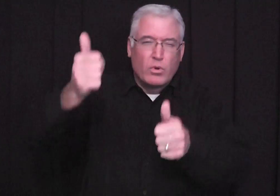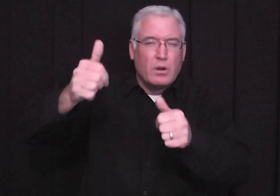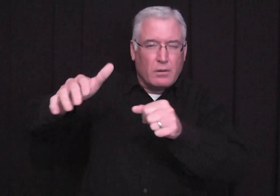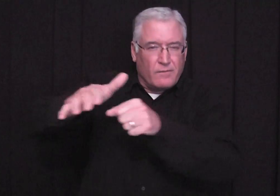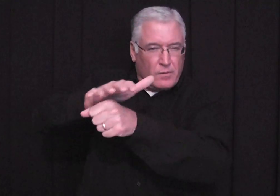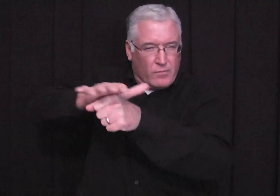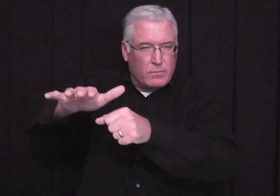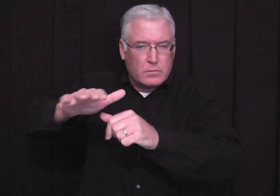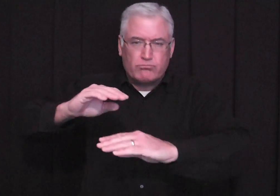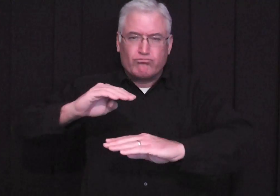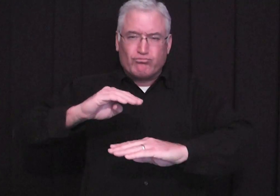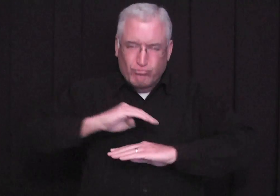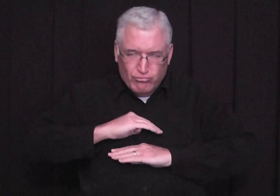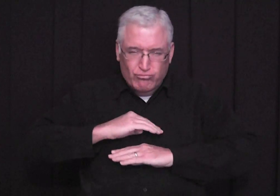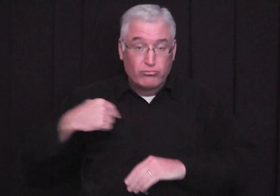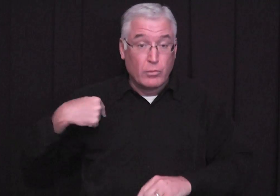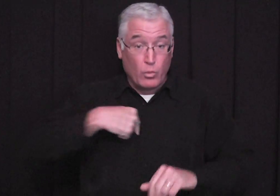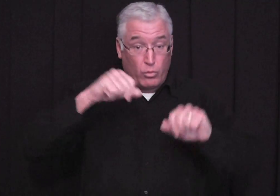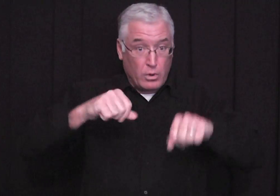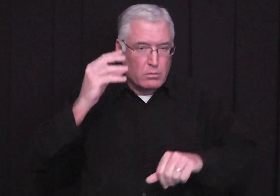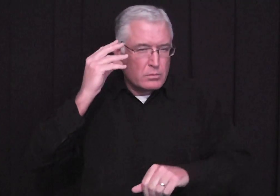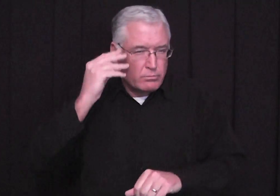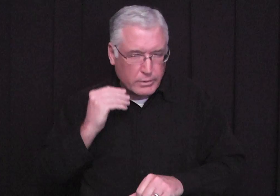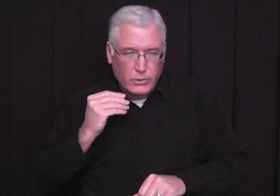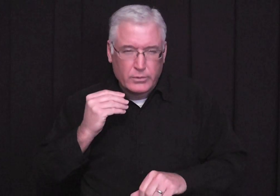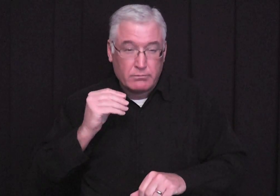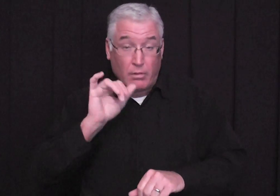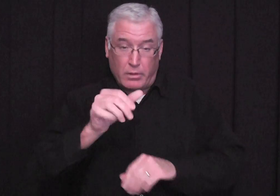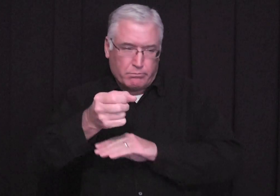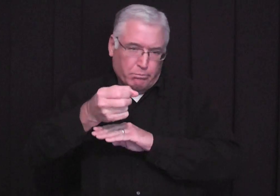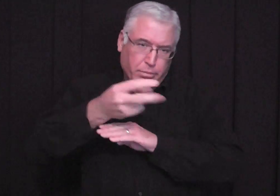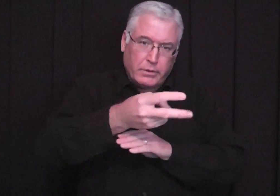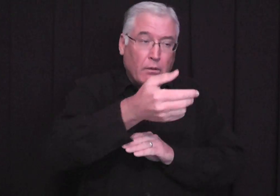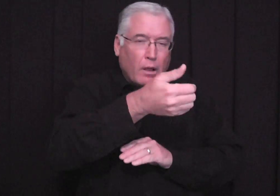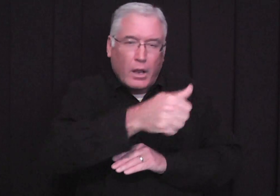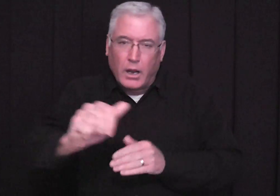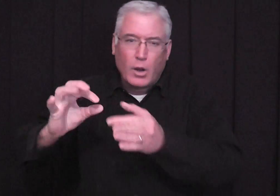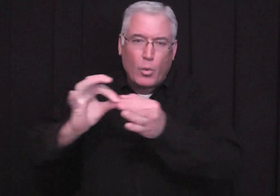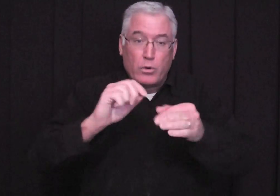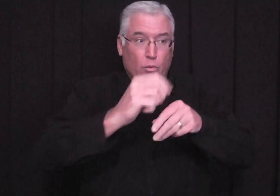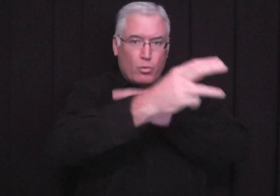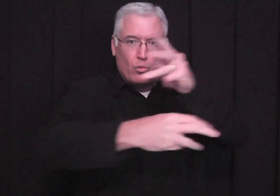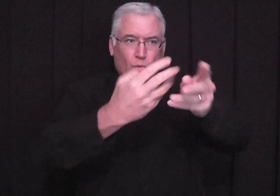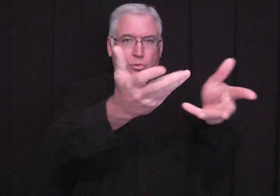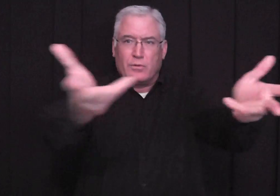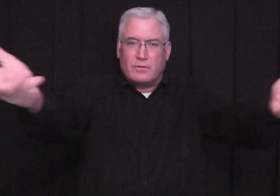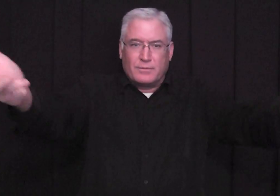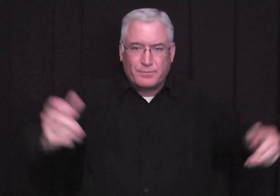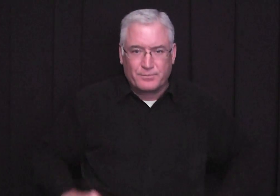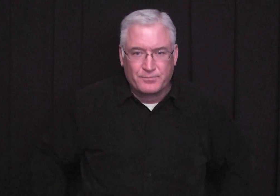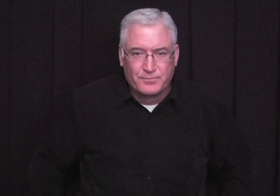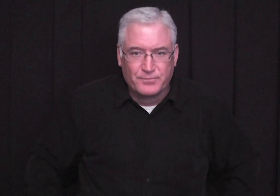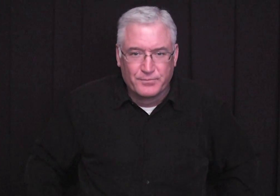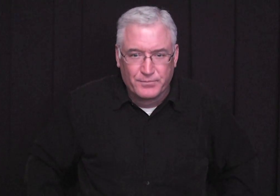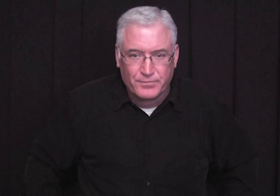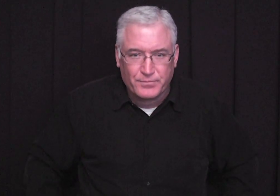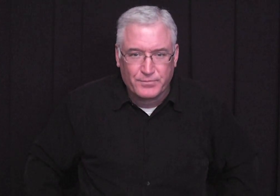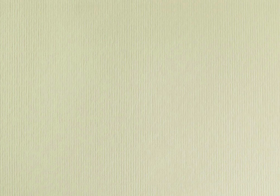your Heavenly Father wants to have, fulfilling, satisfying relationship that can only be experienced through him, nowhere else